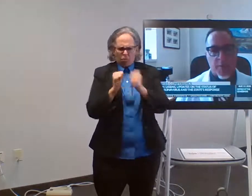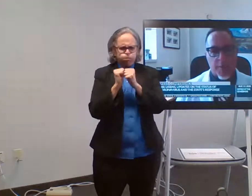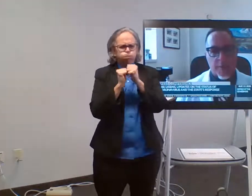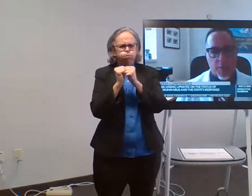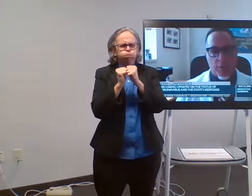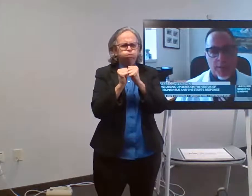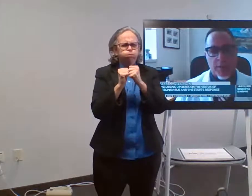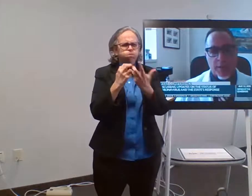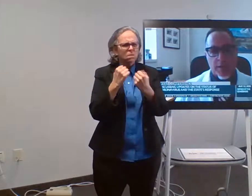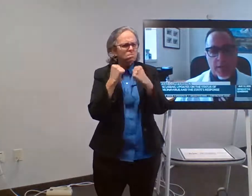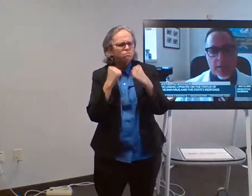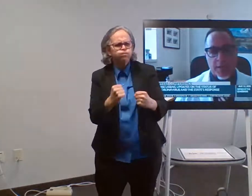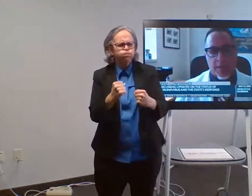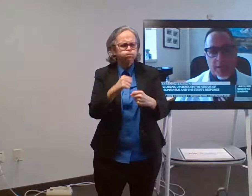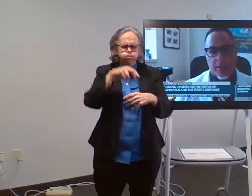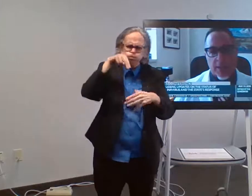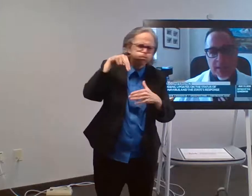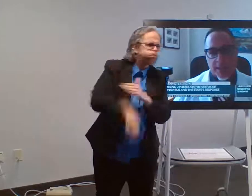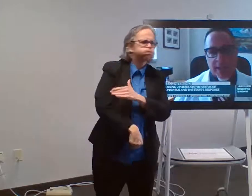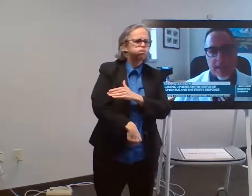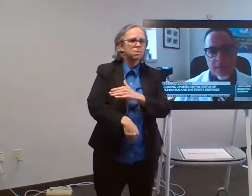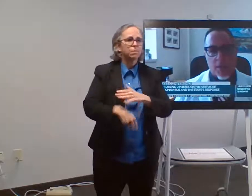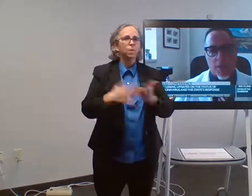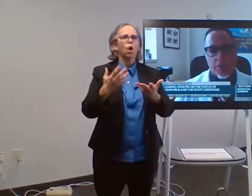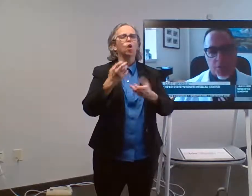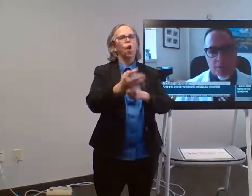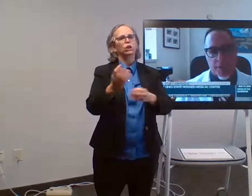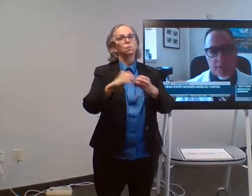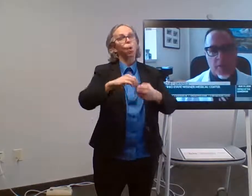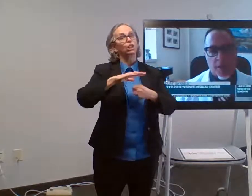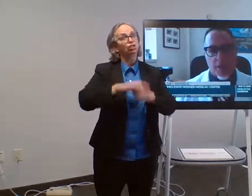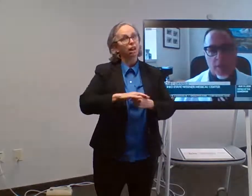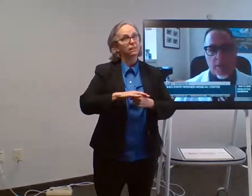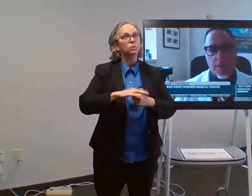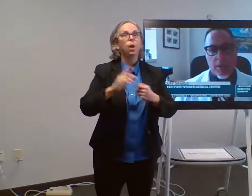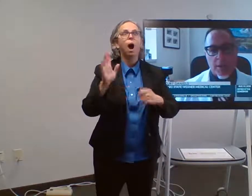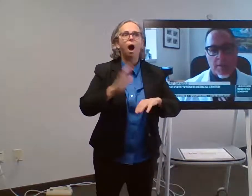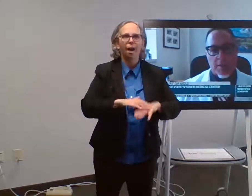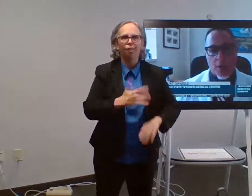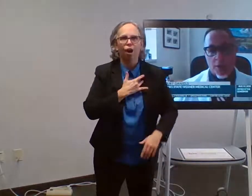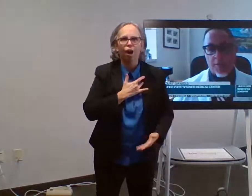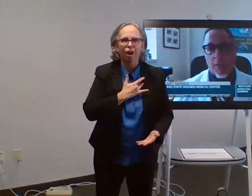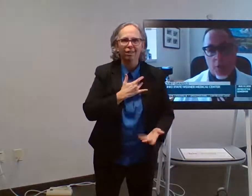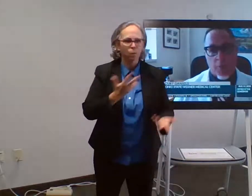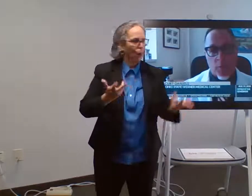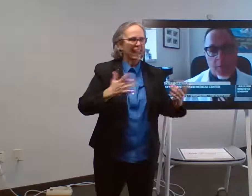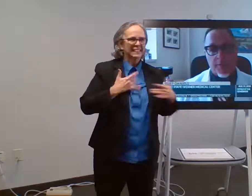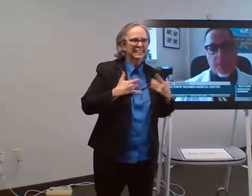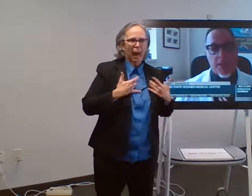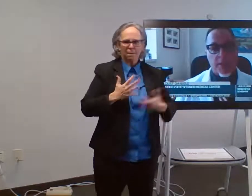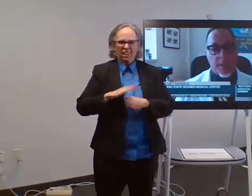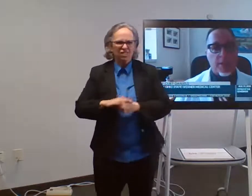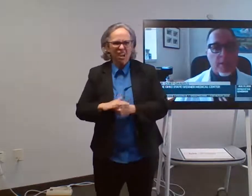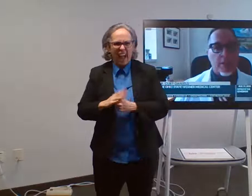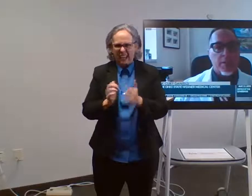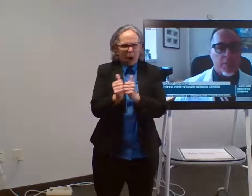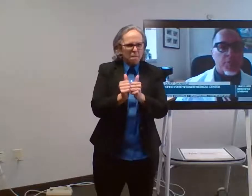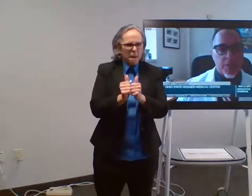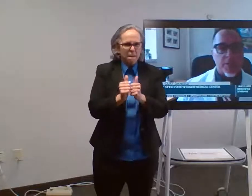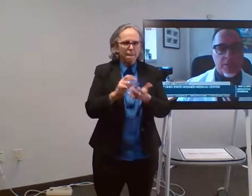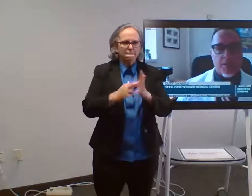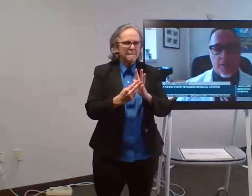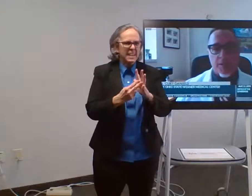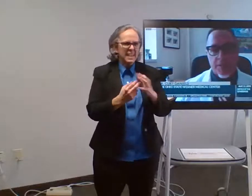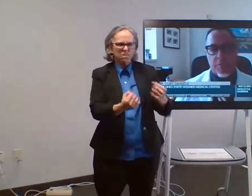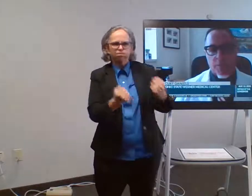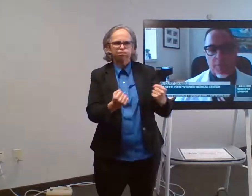of arrhythmia burden, that the exciting of the heart, the stressing of the heart, and if the heart is vulnerable with inflammation, then there's a